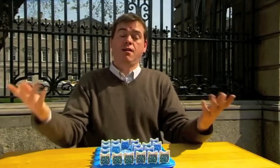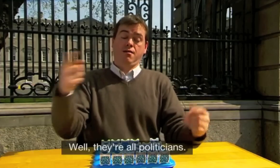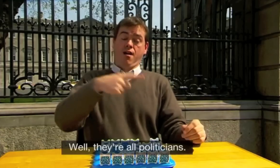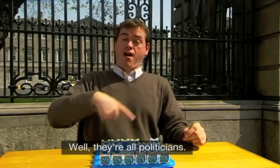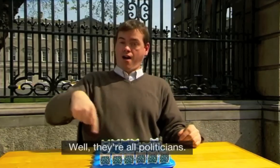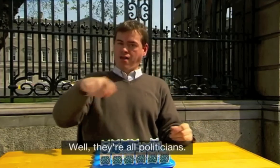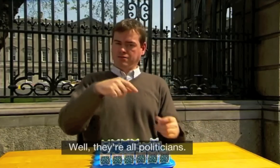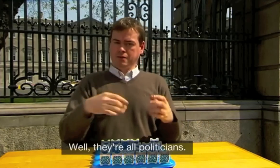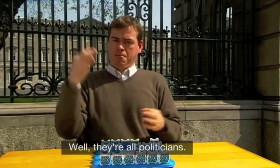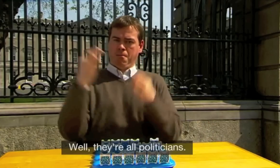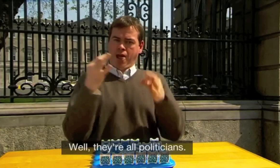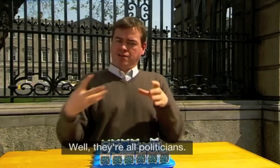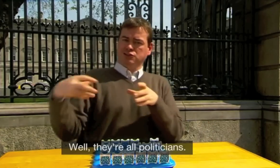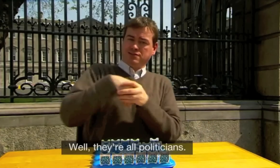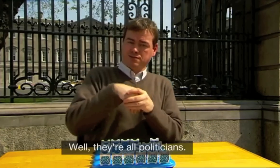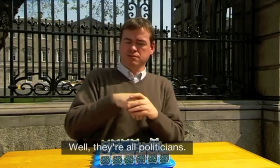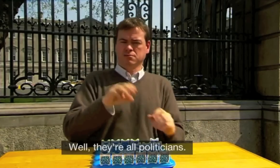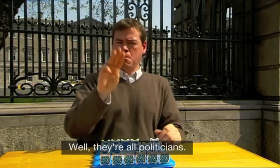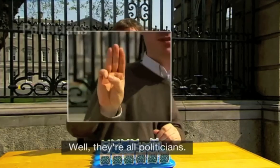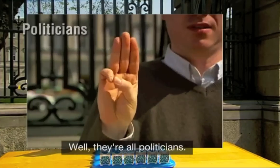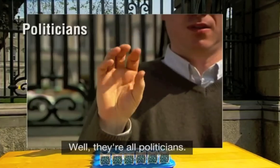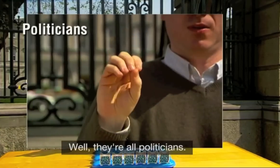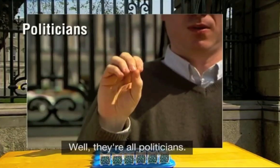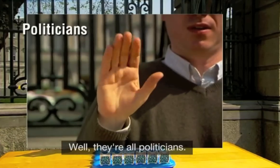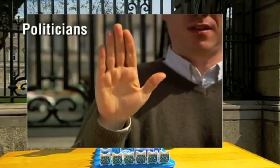Well, they're all politicians.